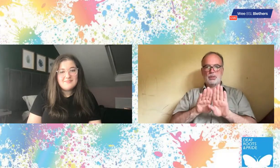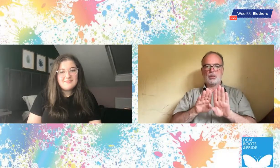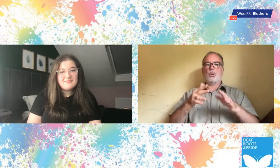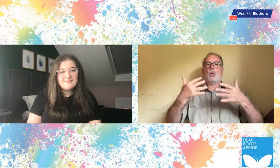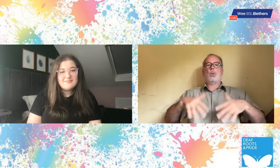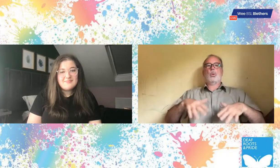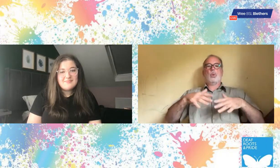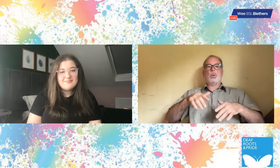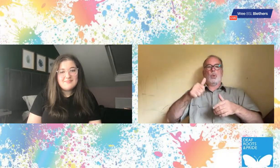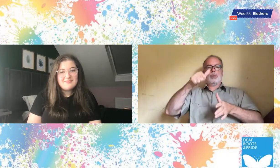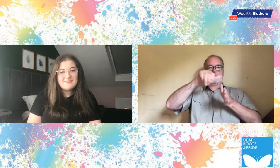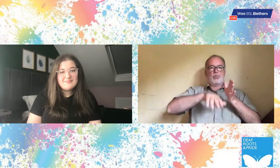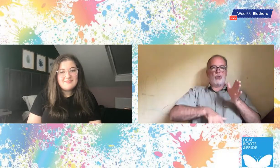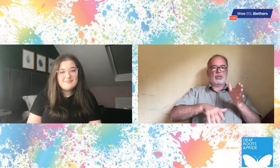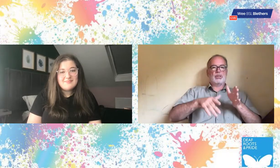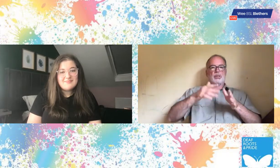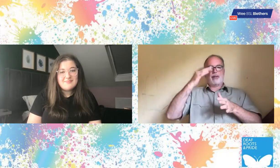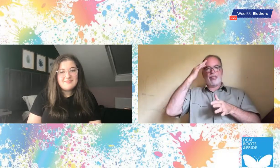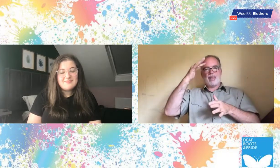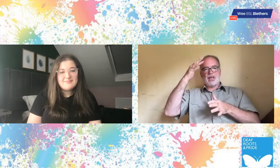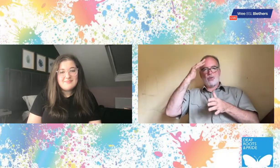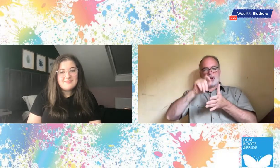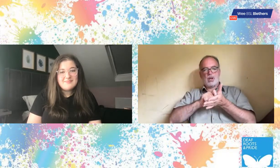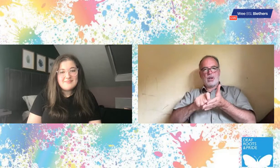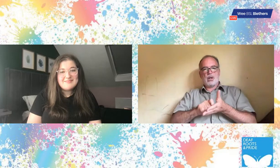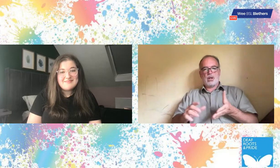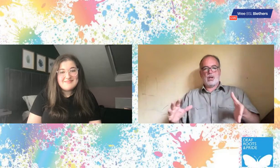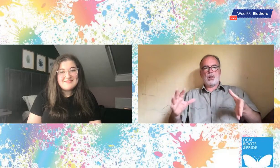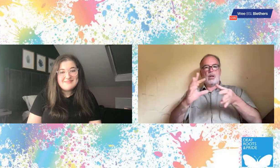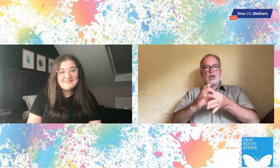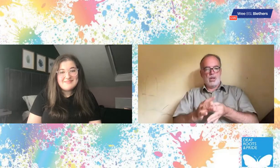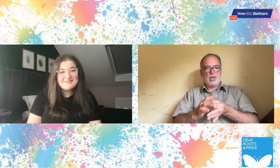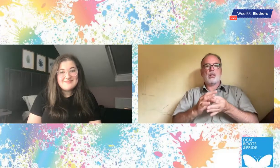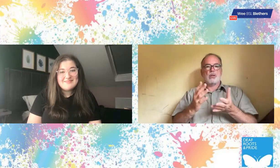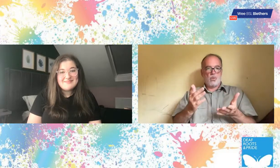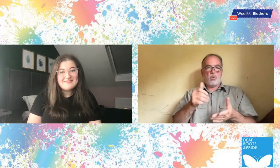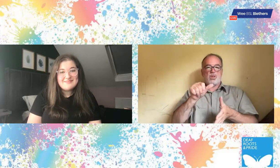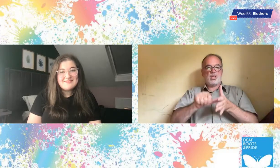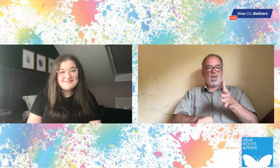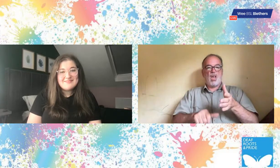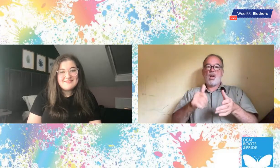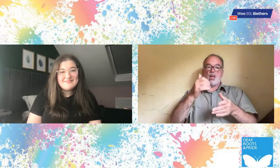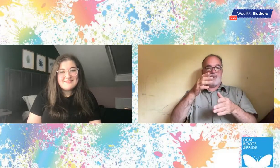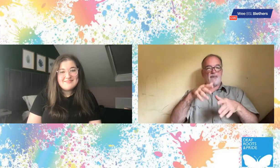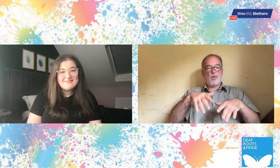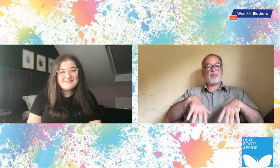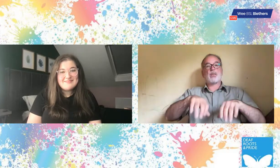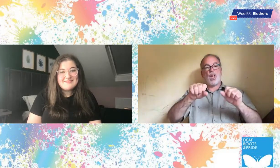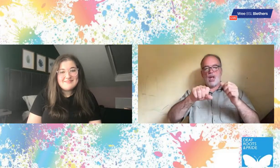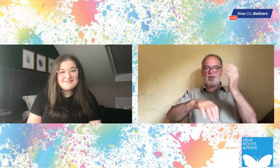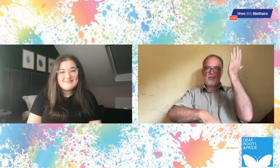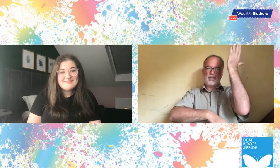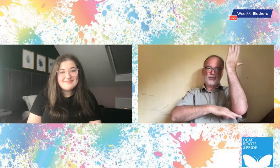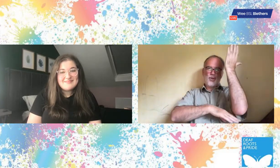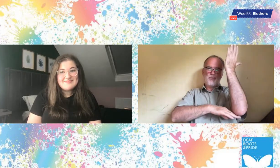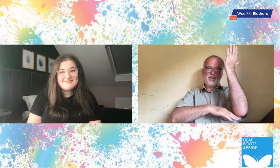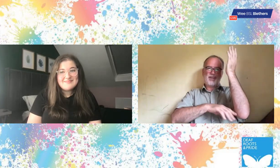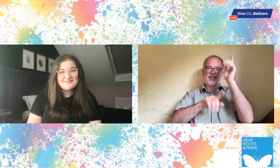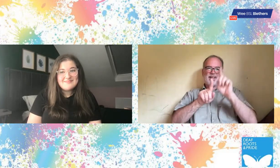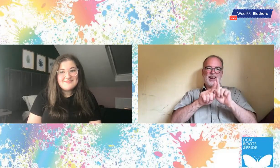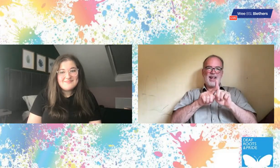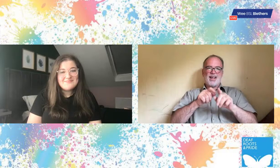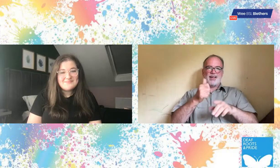Study and experience, and the combination of those two things together, experience and theory, is so